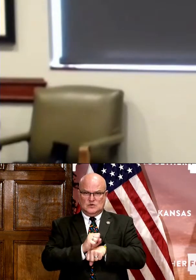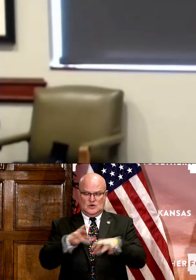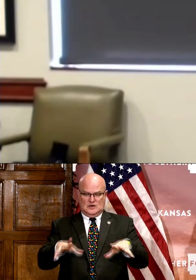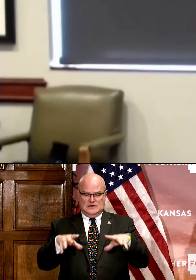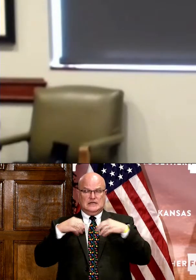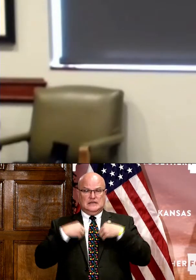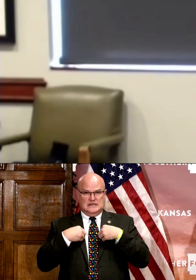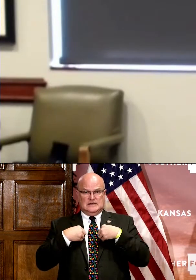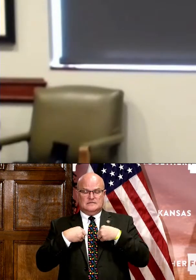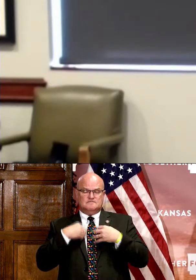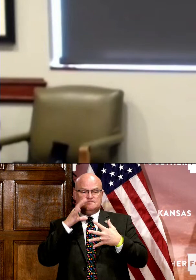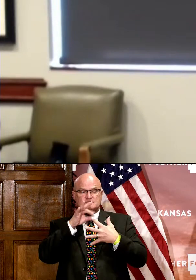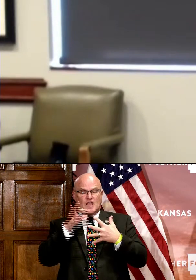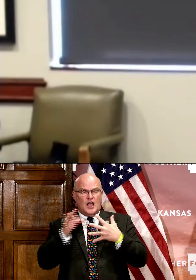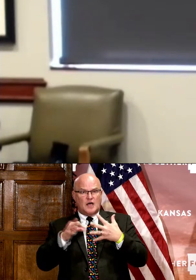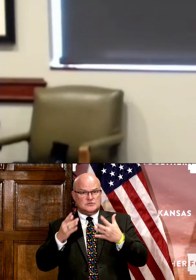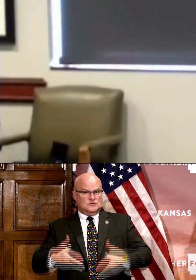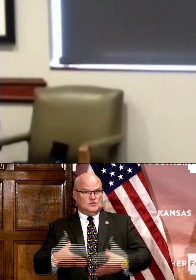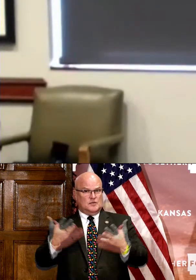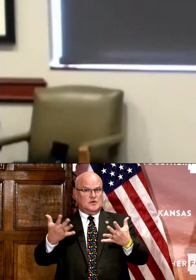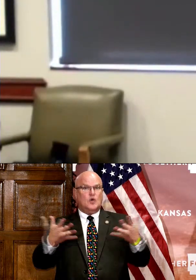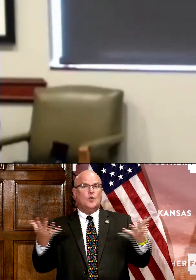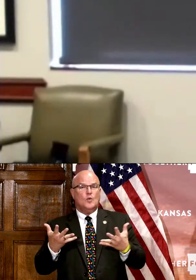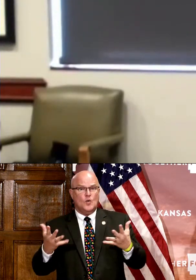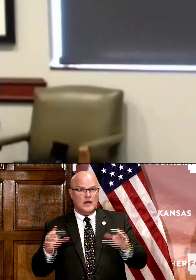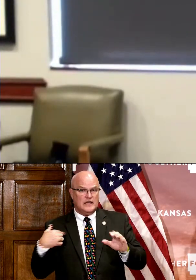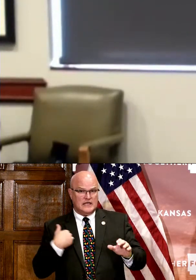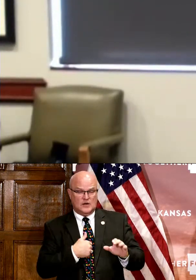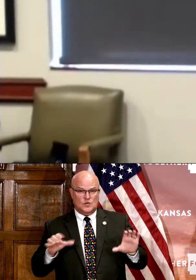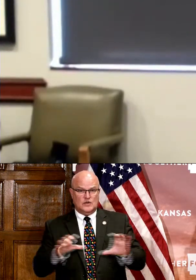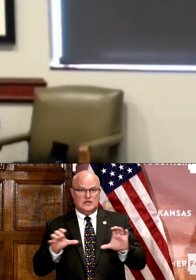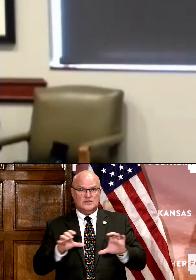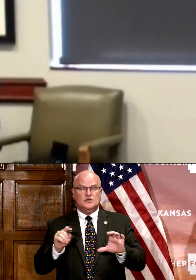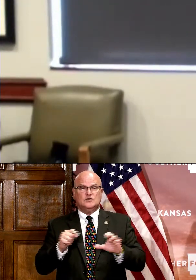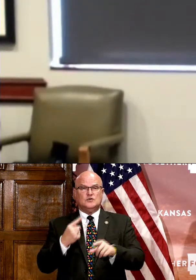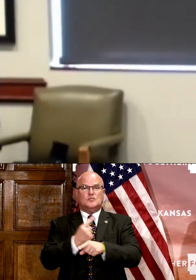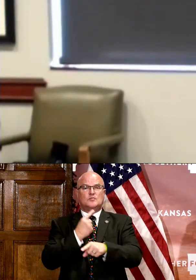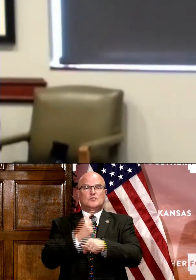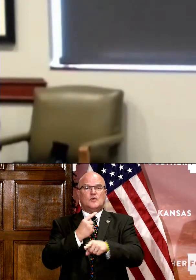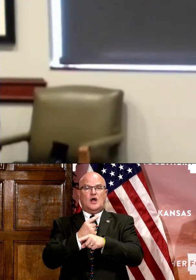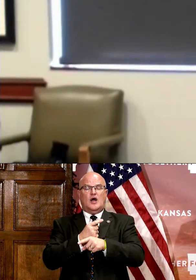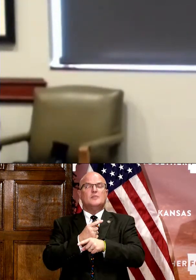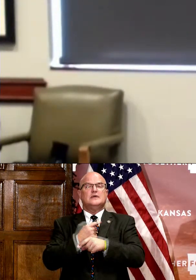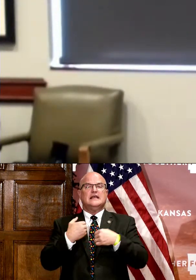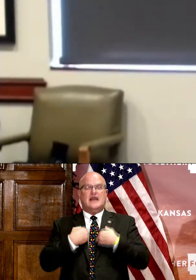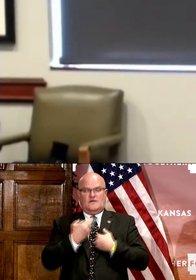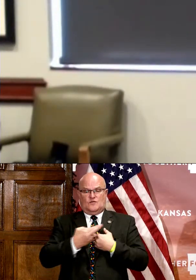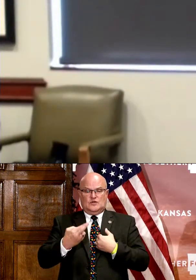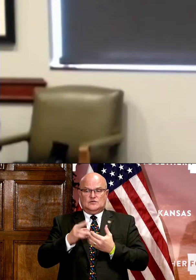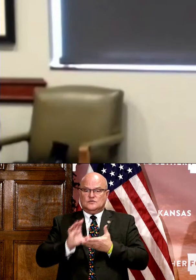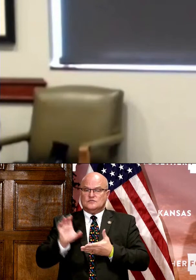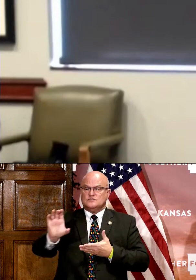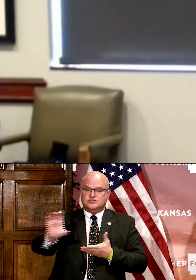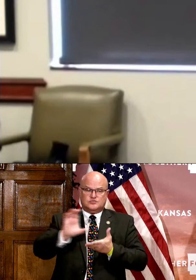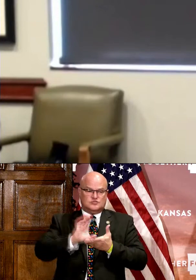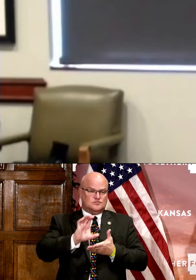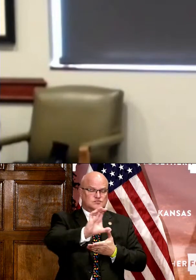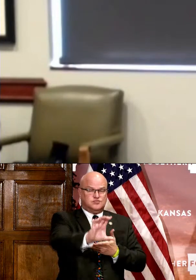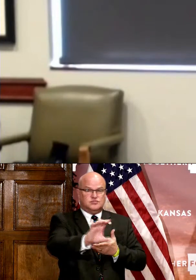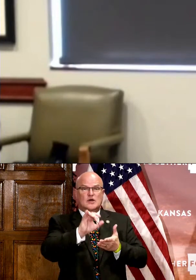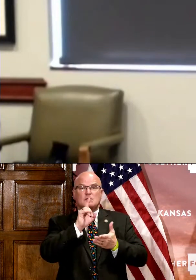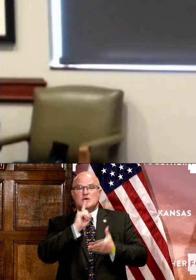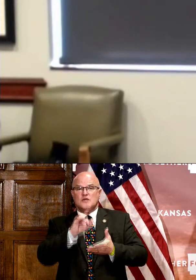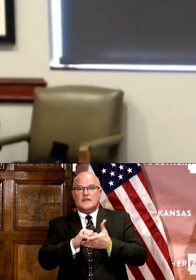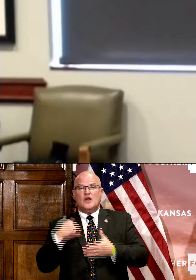to look at options and recommendations. What can we do to properly allocate resources to be sure that